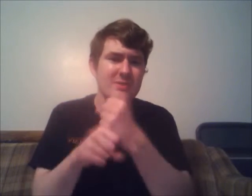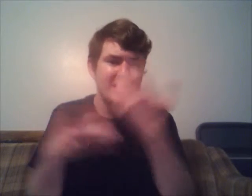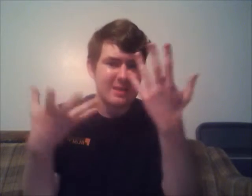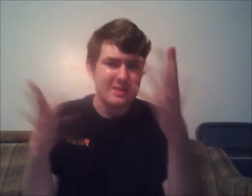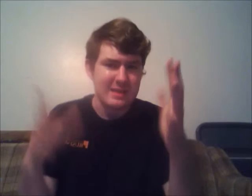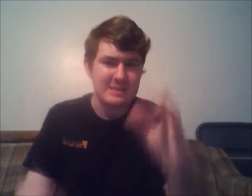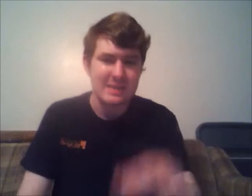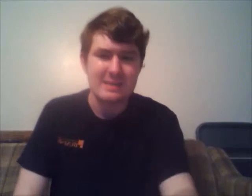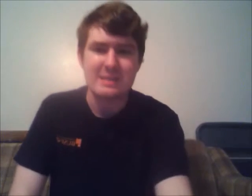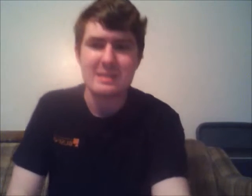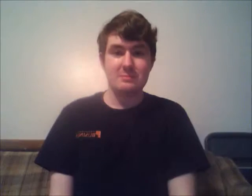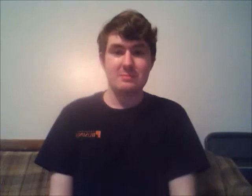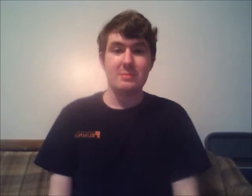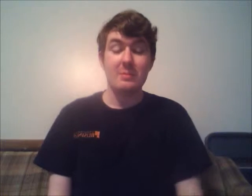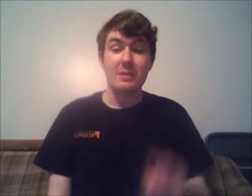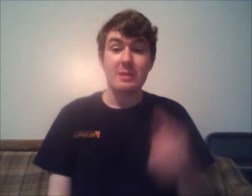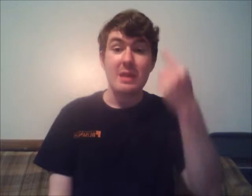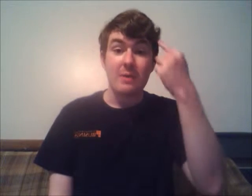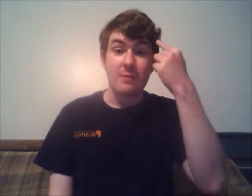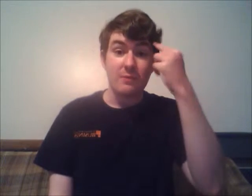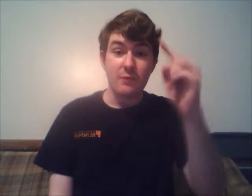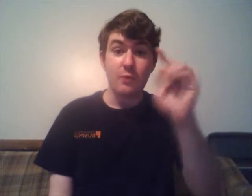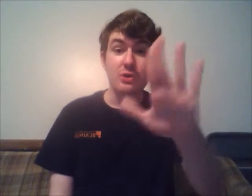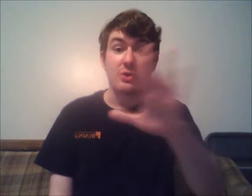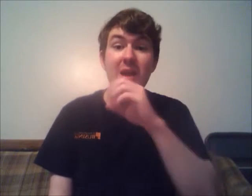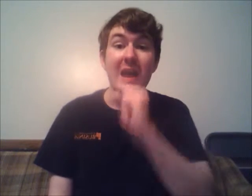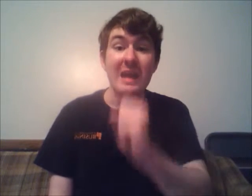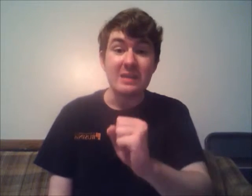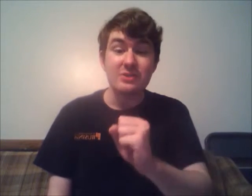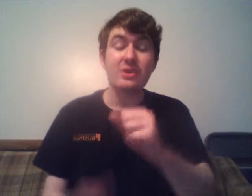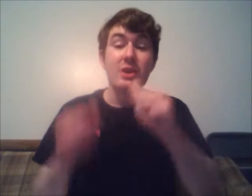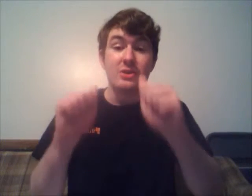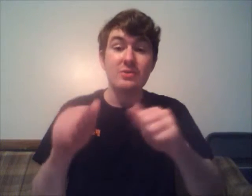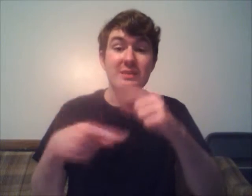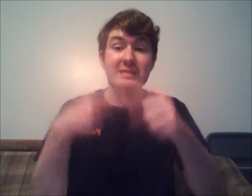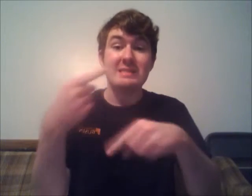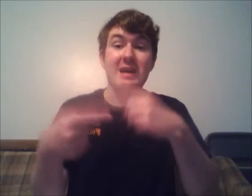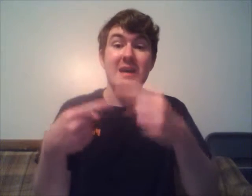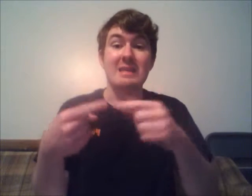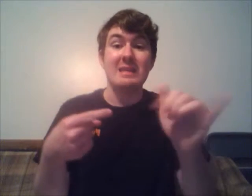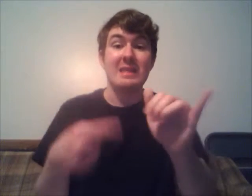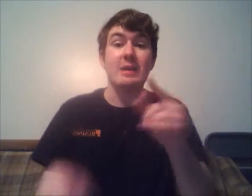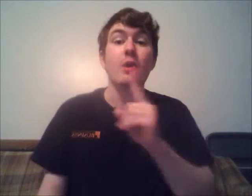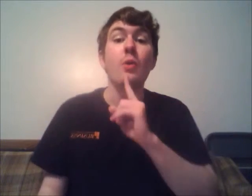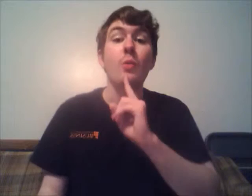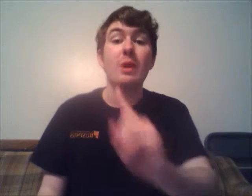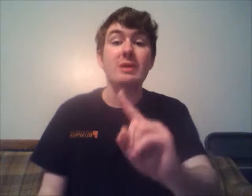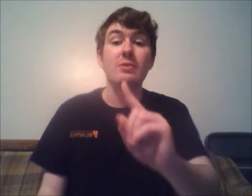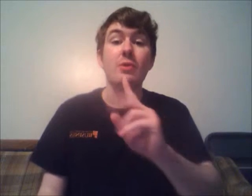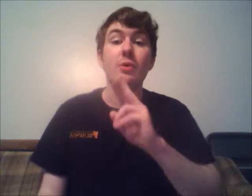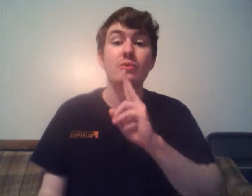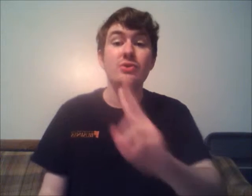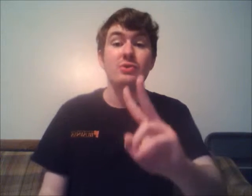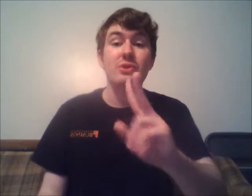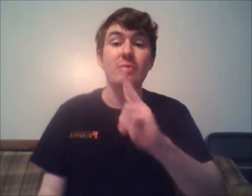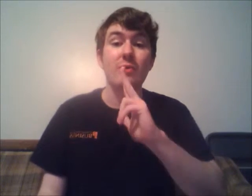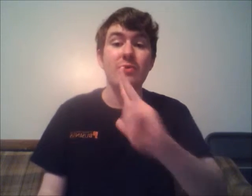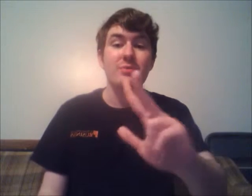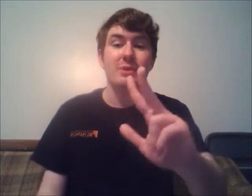and that's it. Now, for your age, you can sign like 1 year old, 2 year old, 3 year